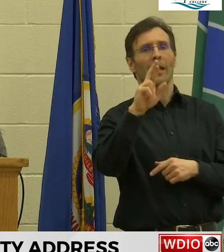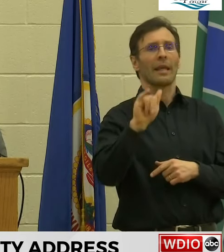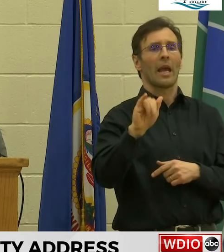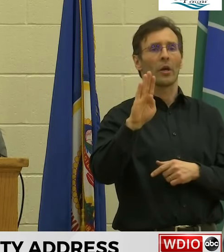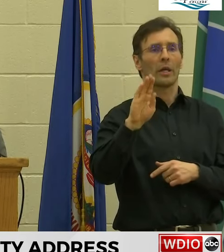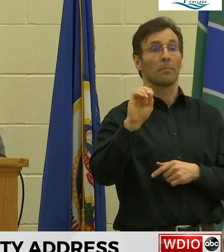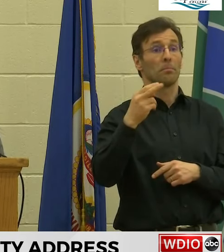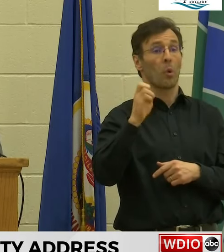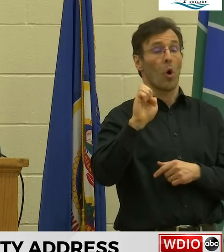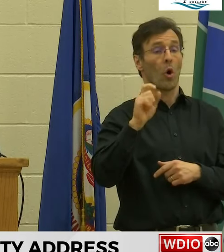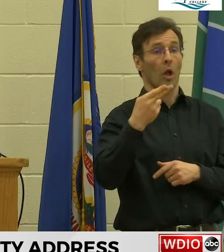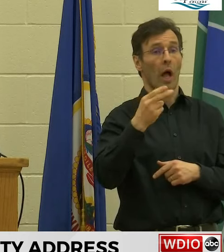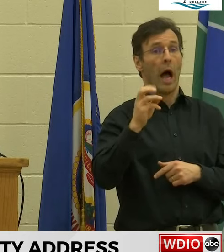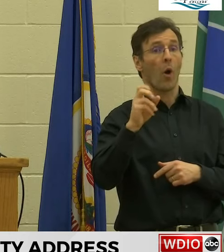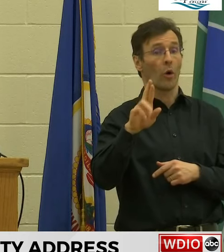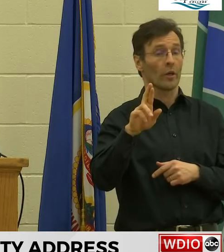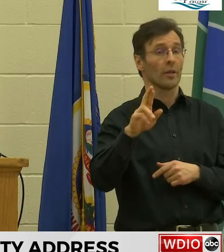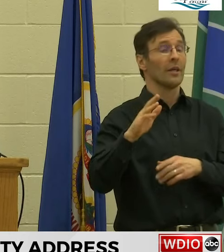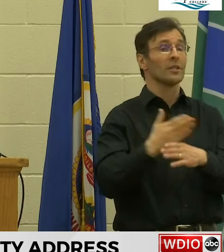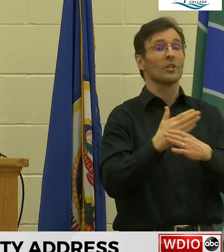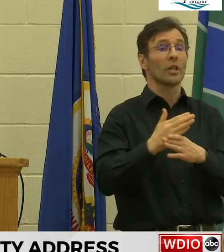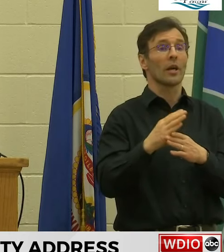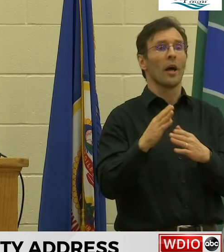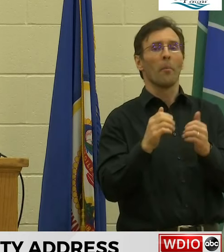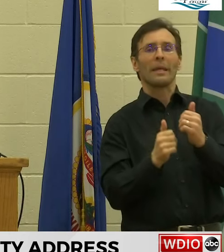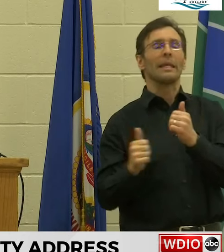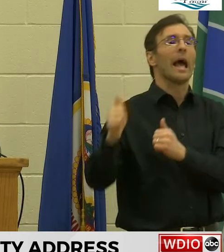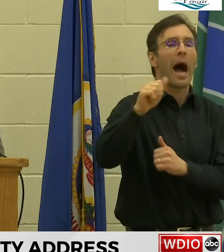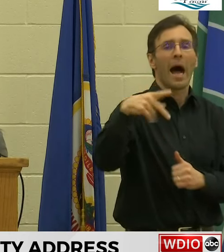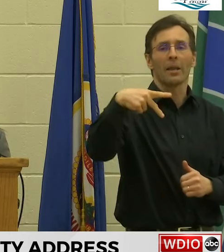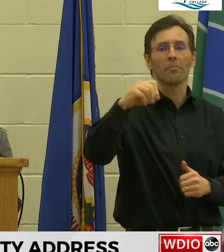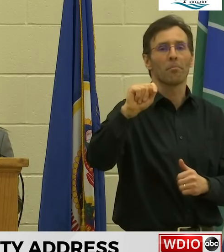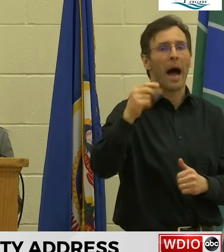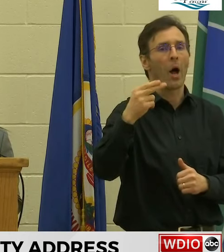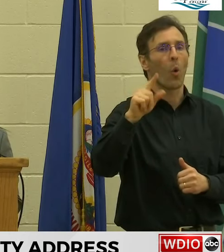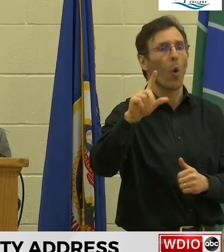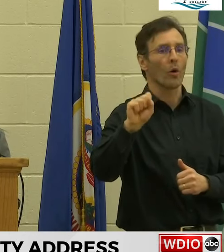the stage to share the poem entitled Beyond Potholes.